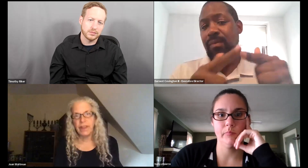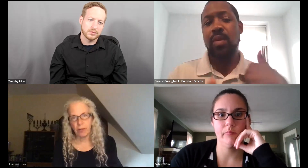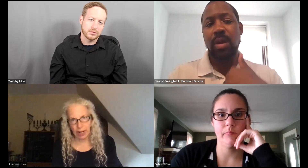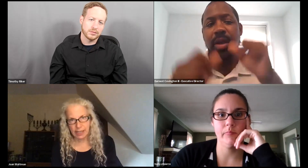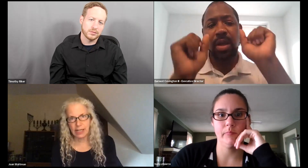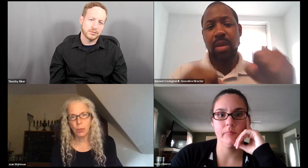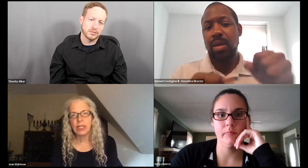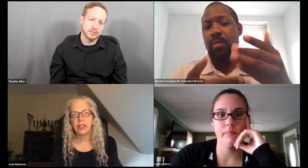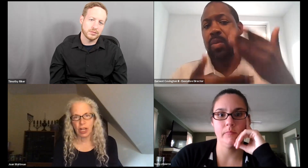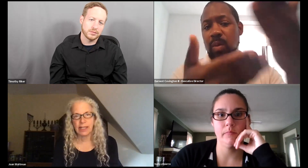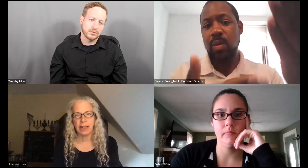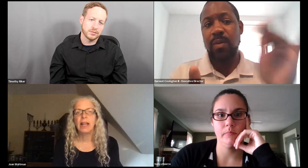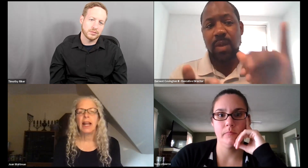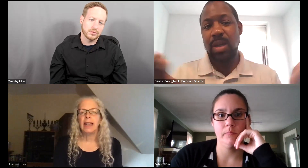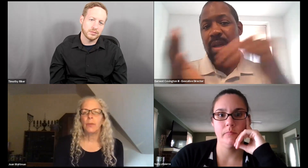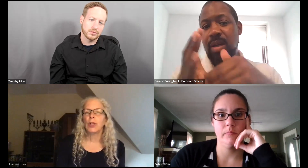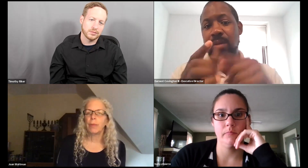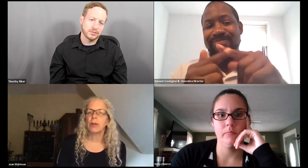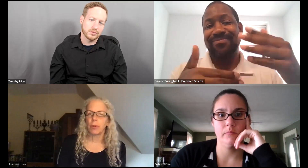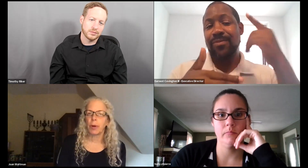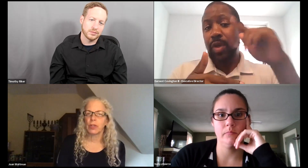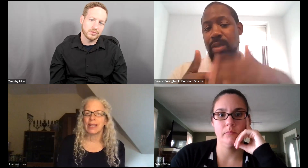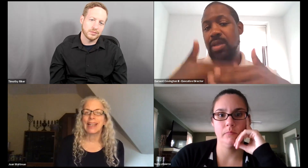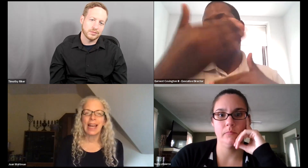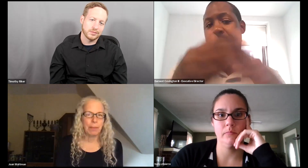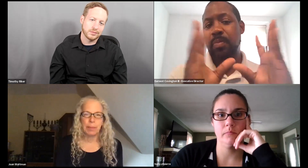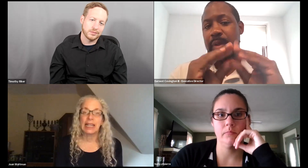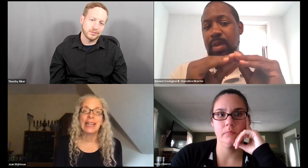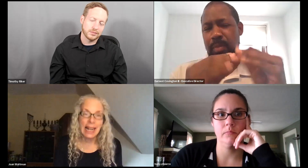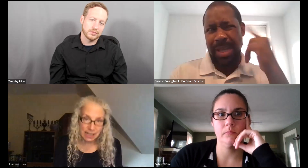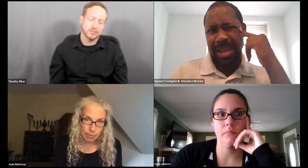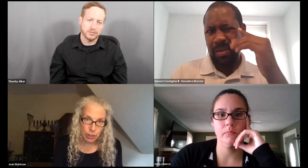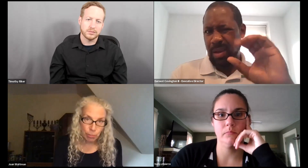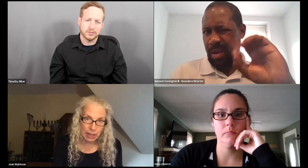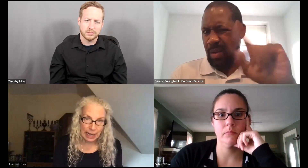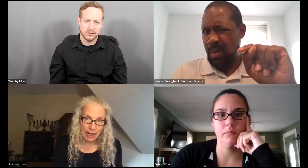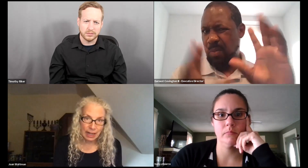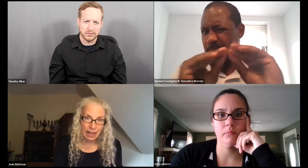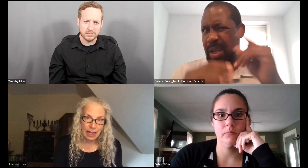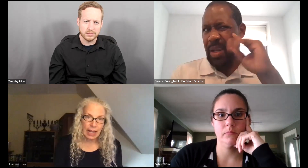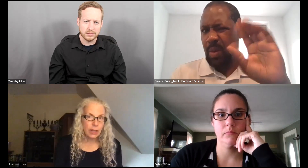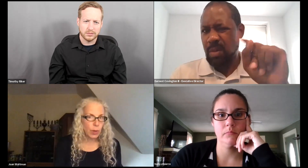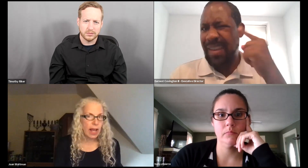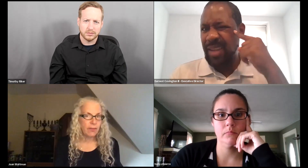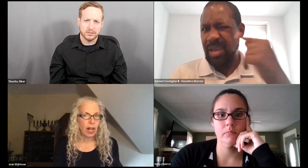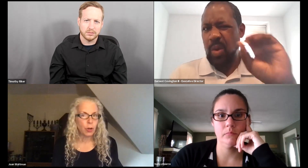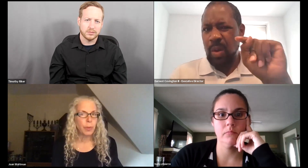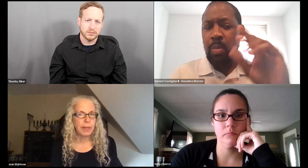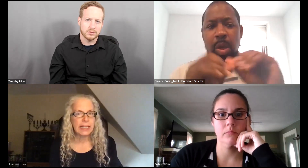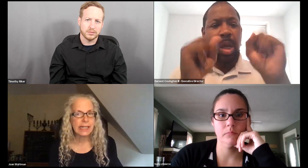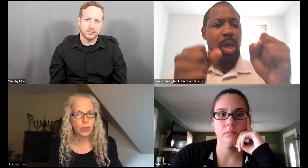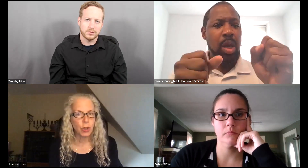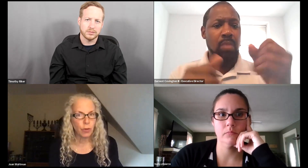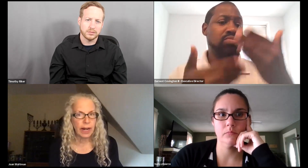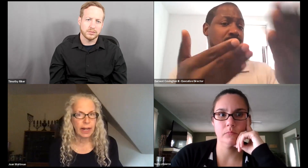remove VRS as it was suggested, and then we could make a proposal again, maybe at the next commission meeting. I think we have an October